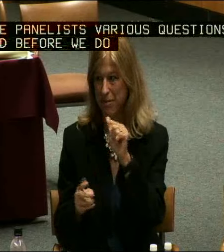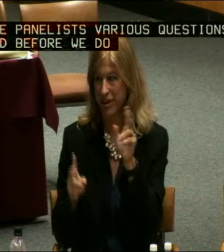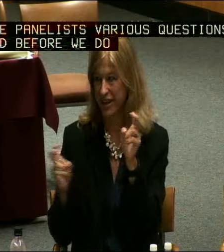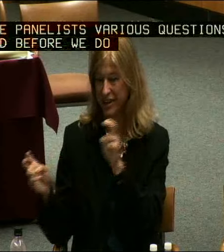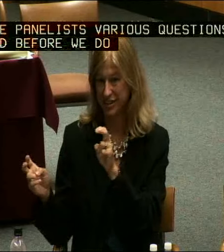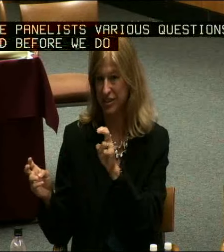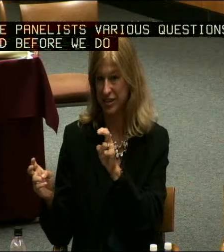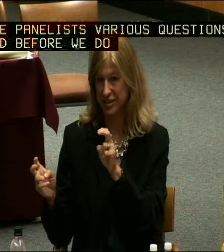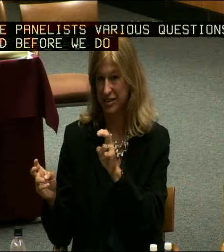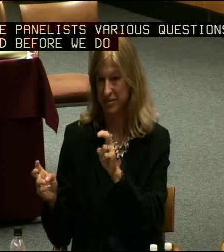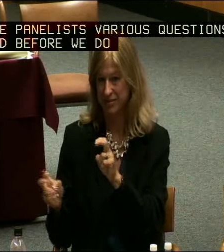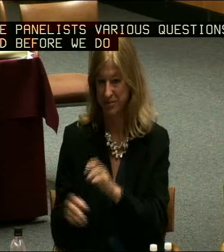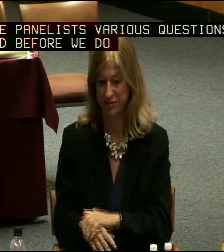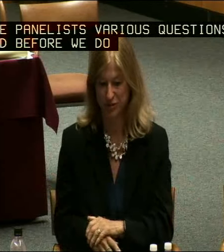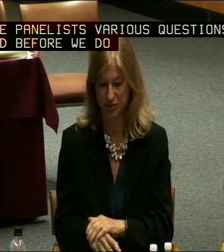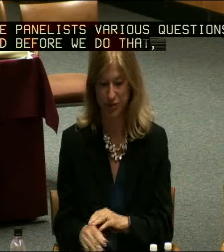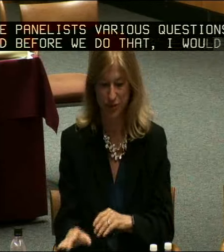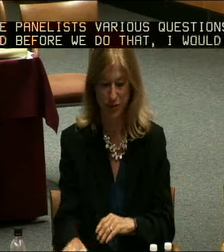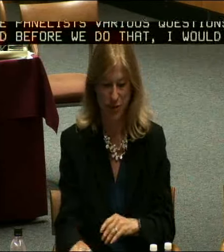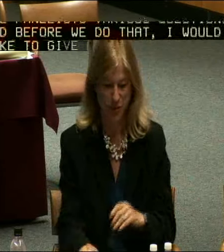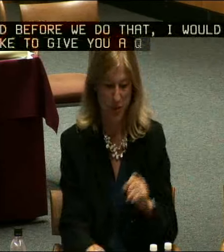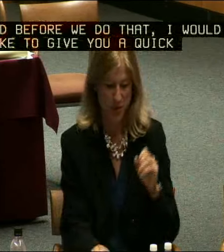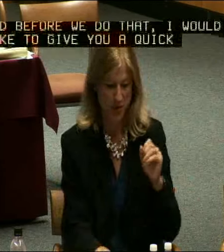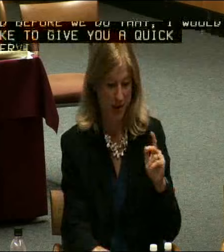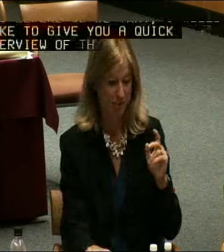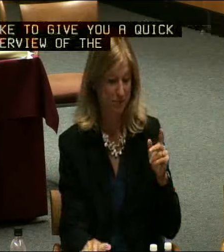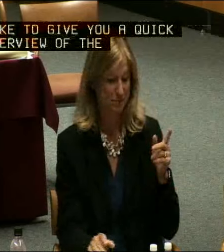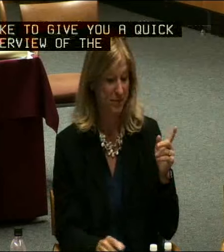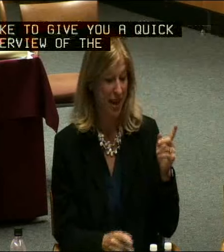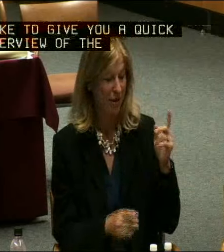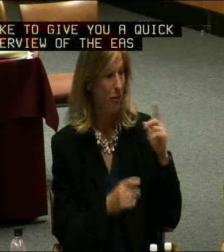as it relates to disability access issues.